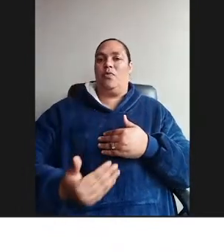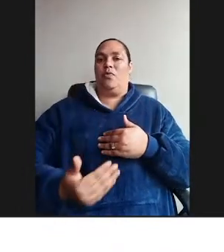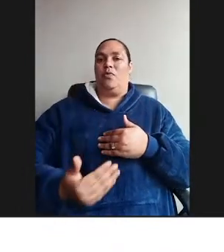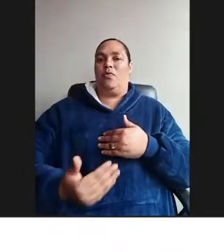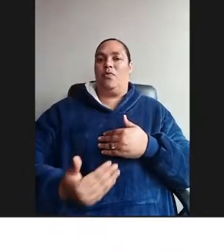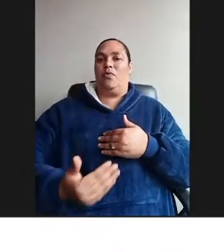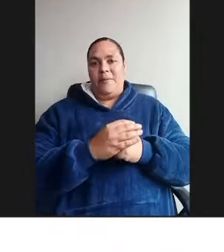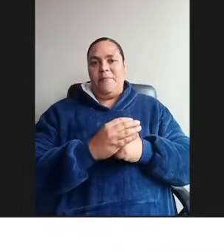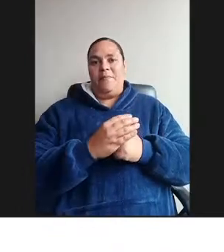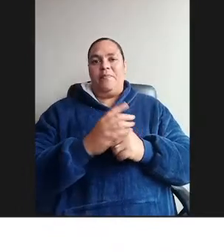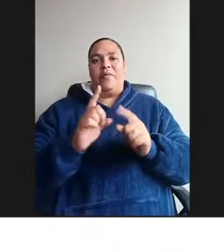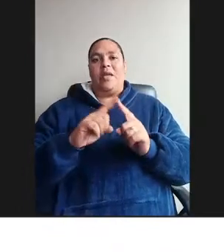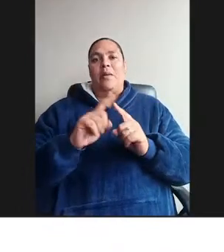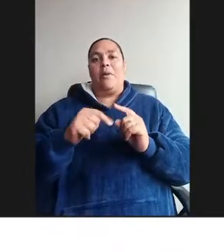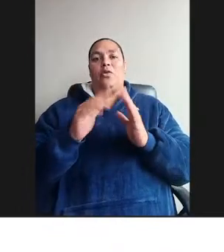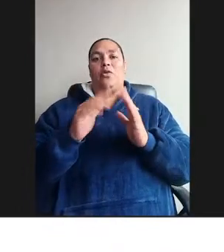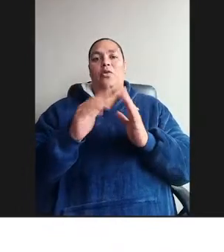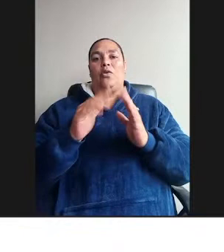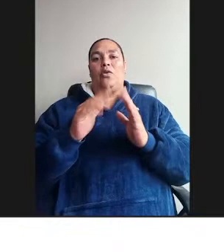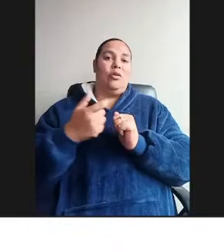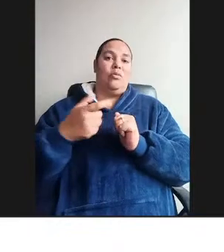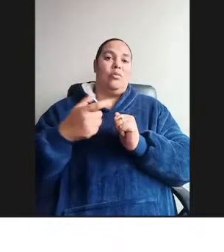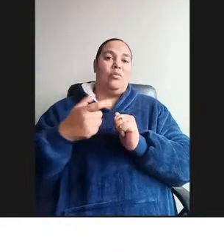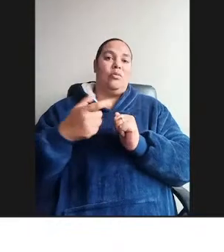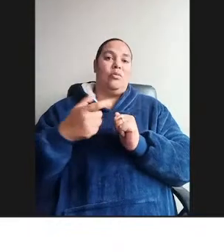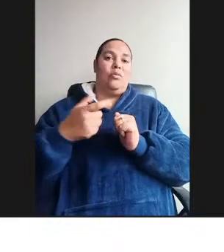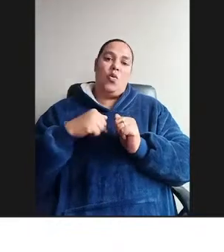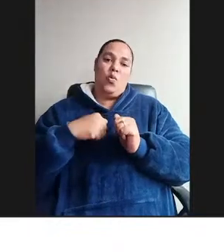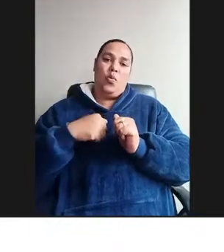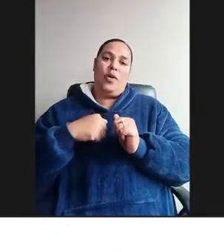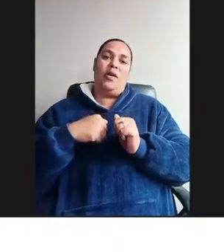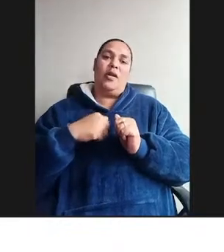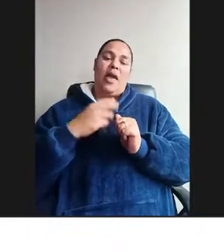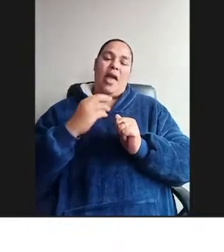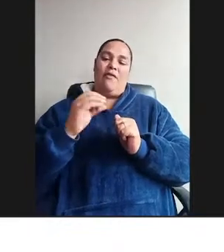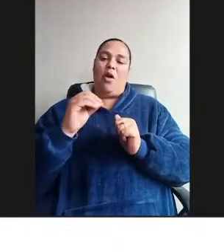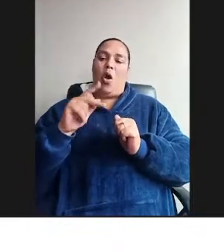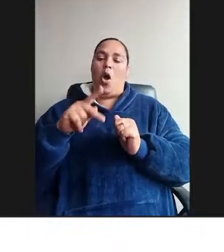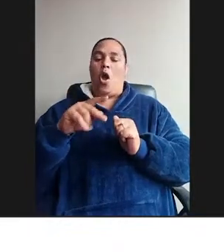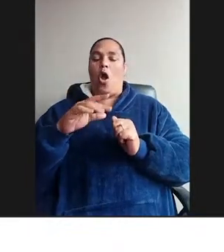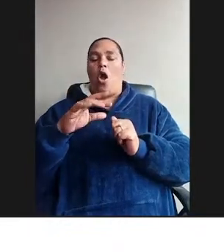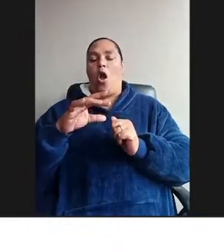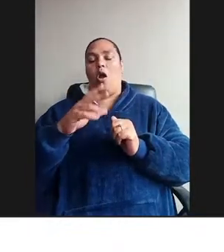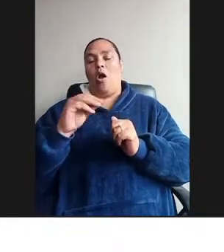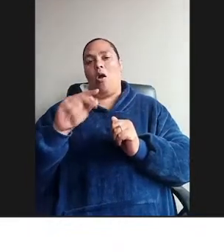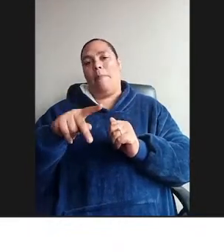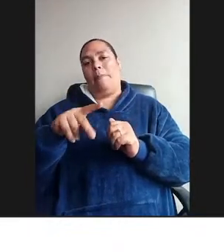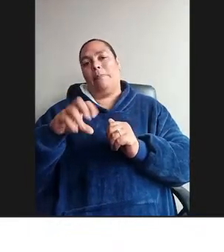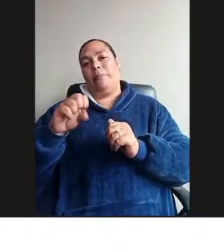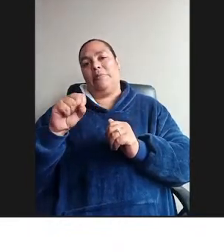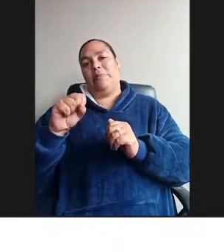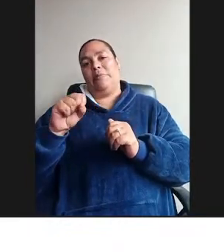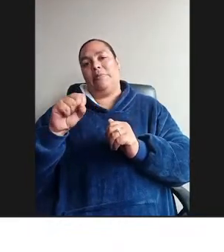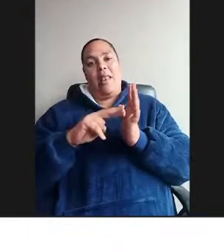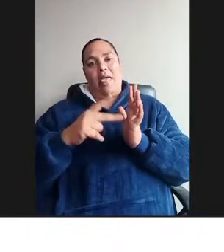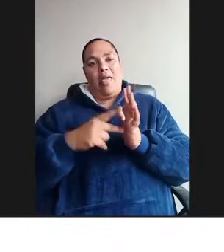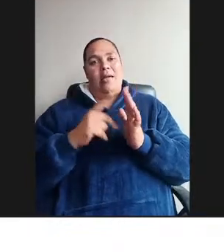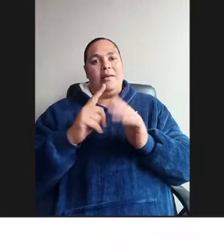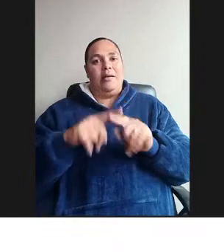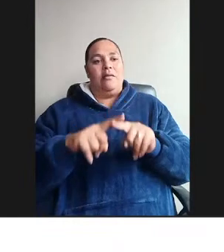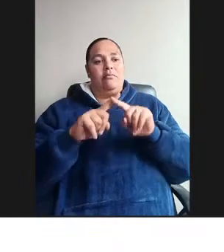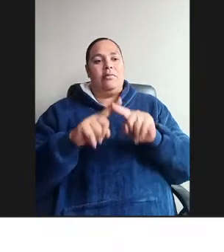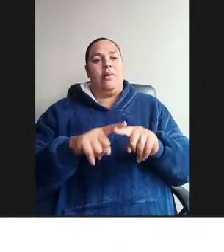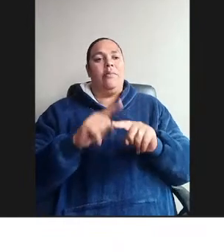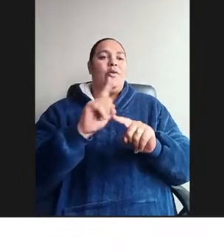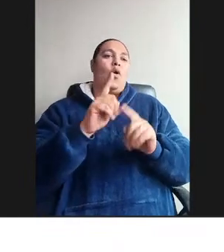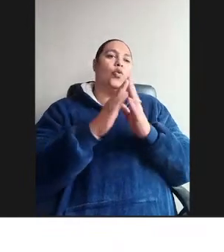Regarding the workshops, Chair, we have an ops plan. The ops plan is the one that determines the workshops that we have. with